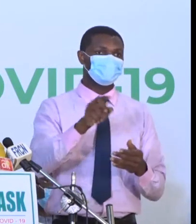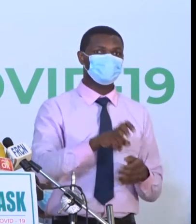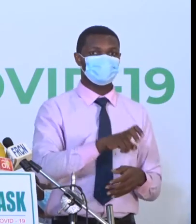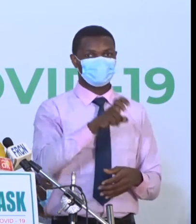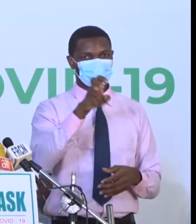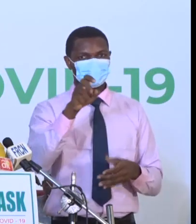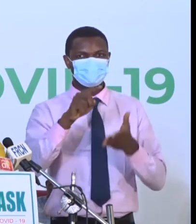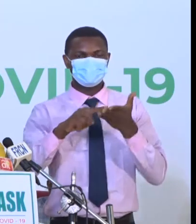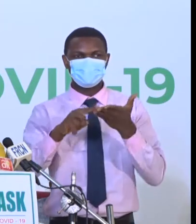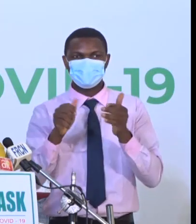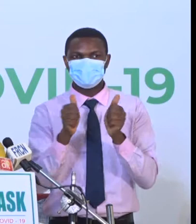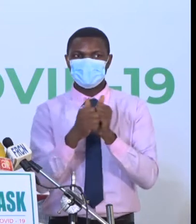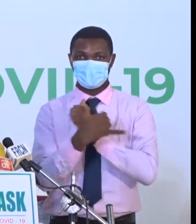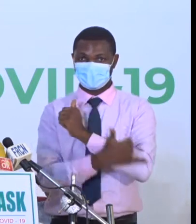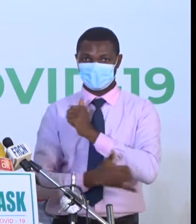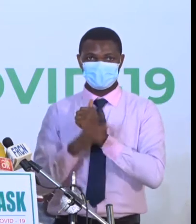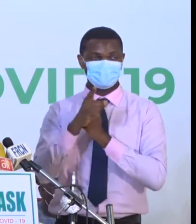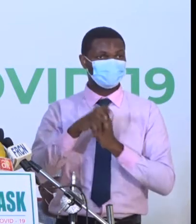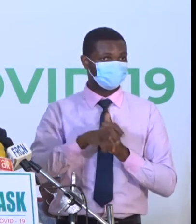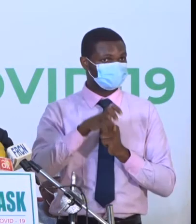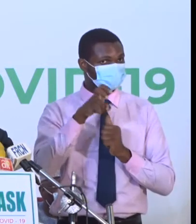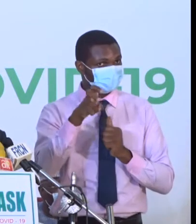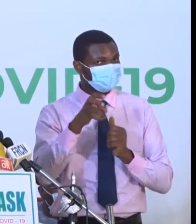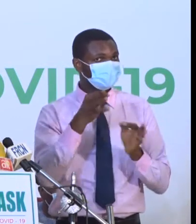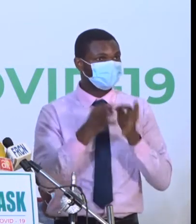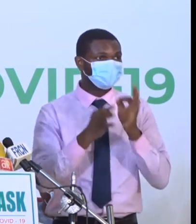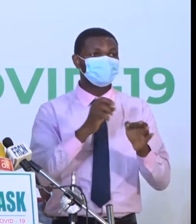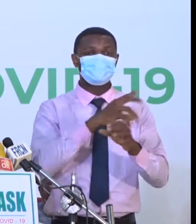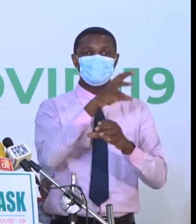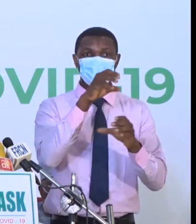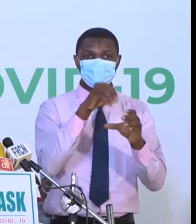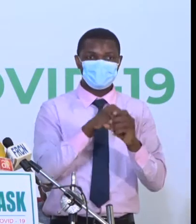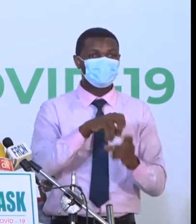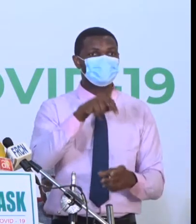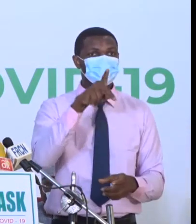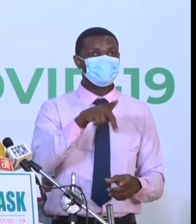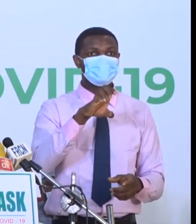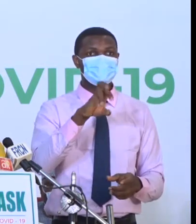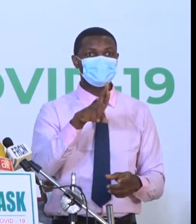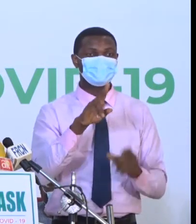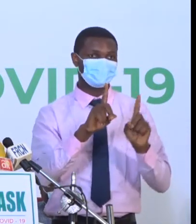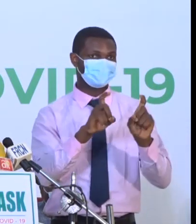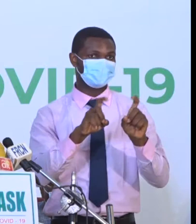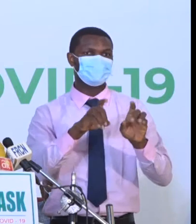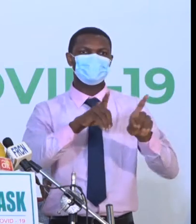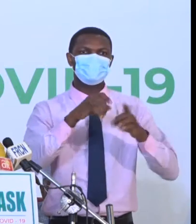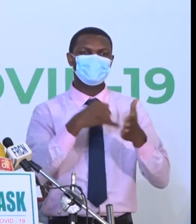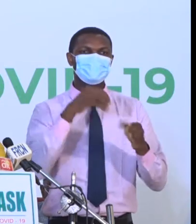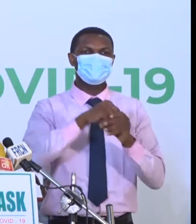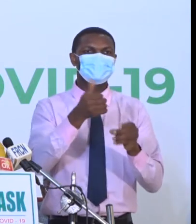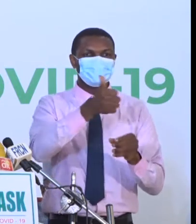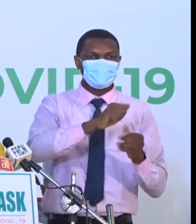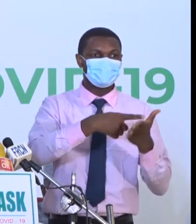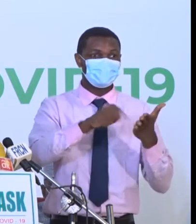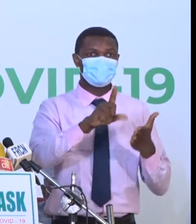the mystery of a strange illness and manage identified victims. The NCDC Director General,